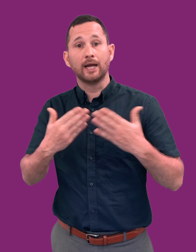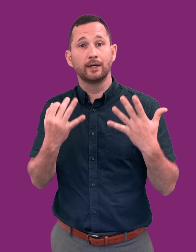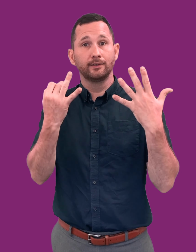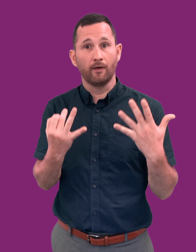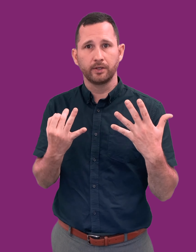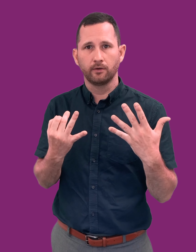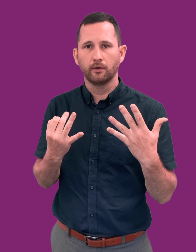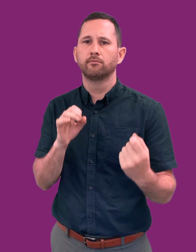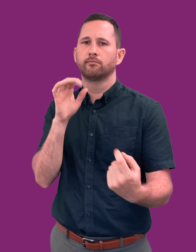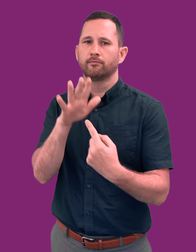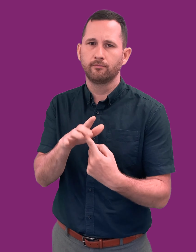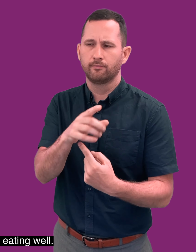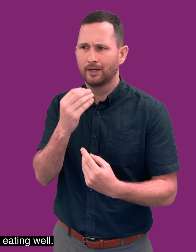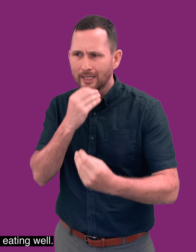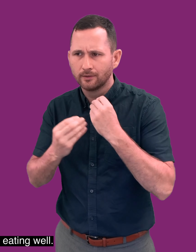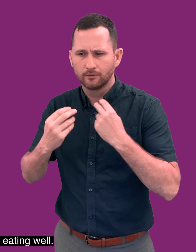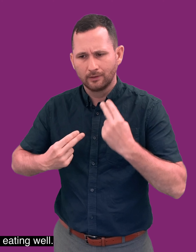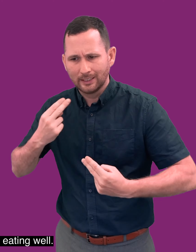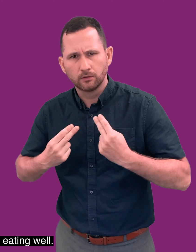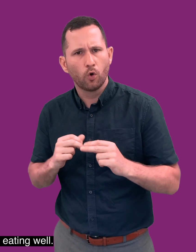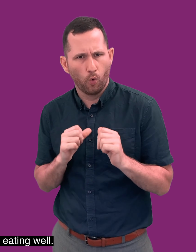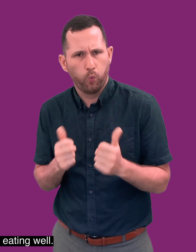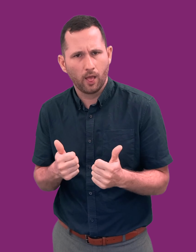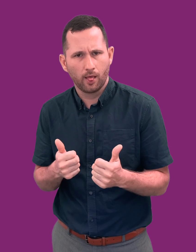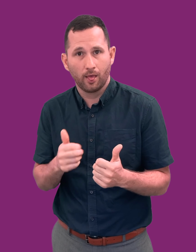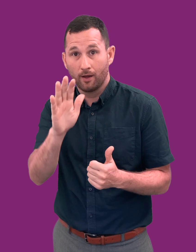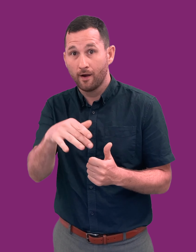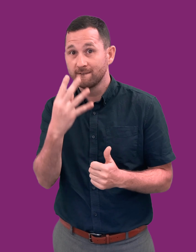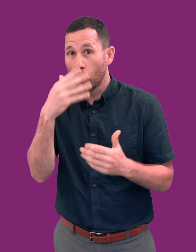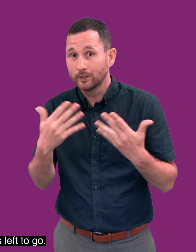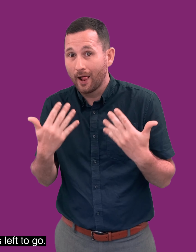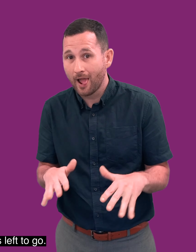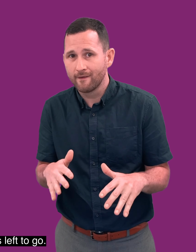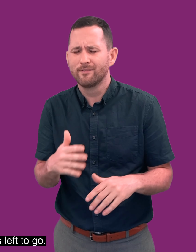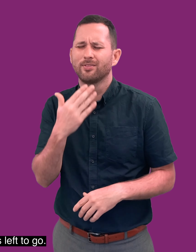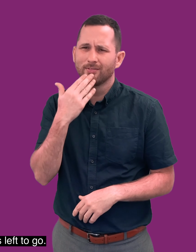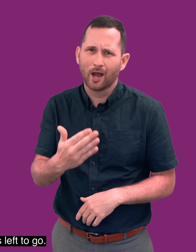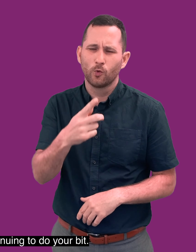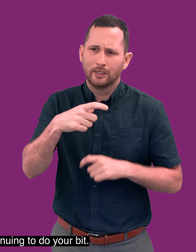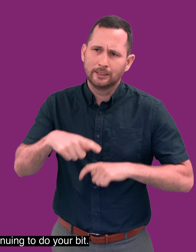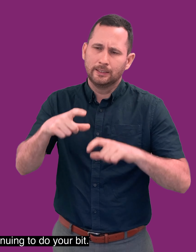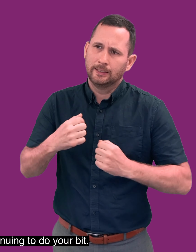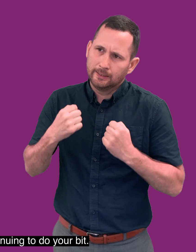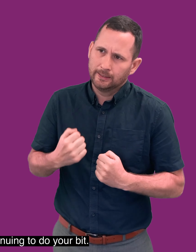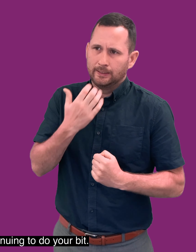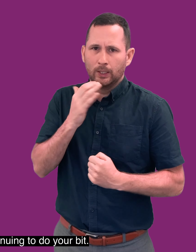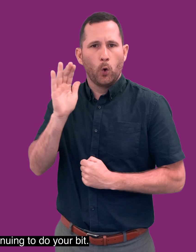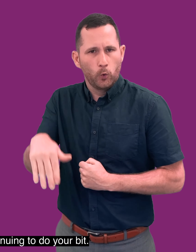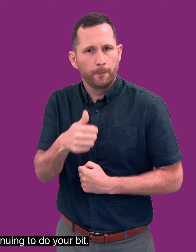livewell/eatwell/water-drinks-nutrition. Day 7. Eating well. 4 days left to go. Thank you for continuing to do your